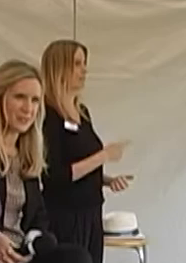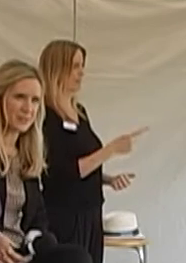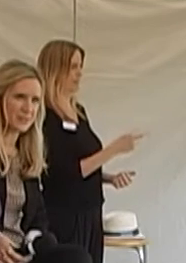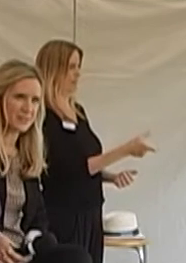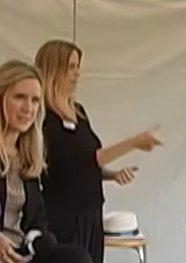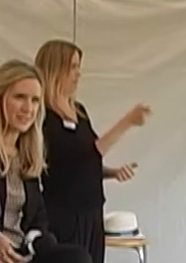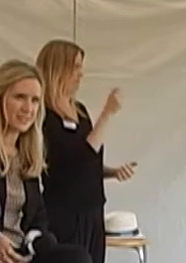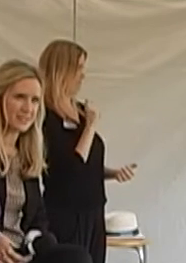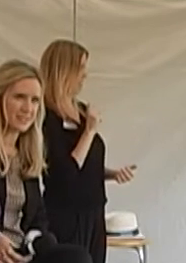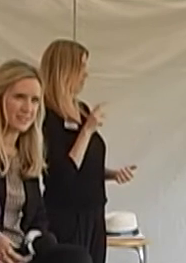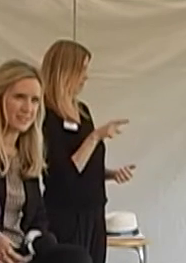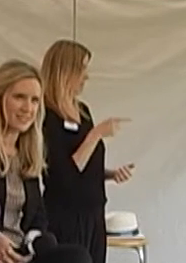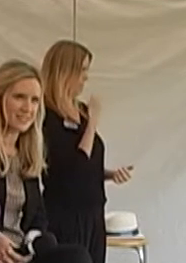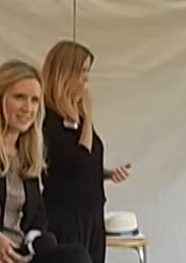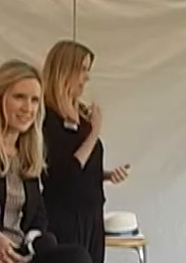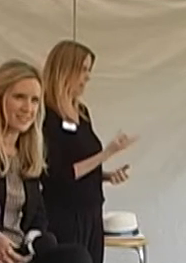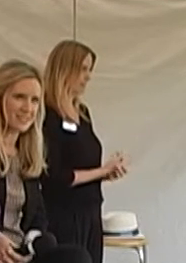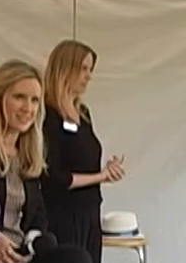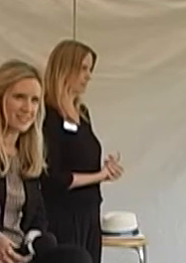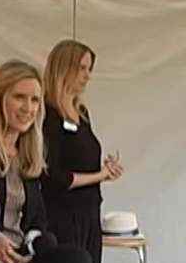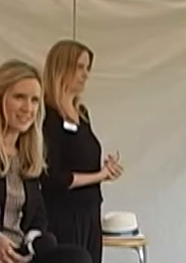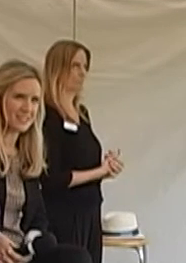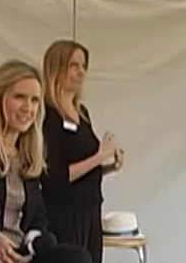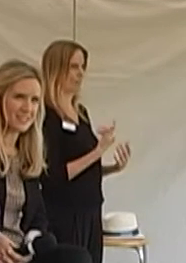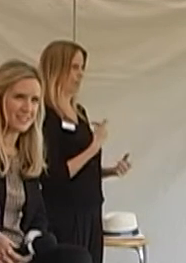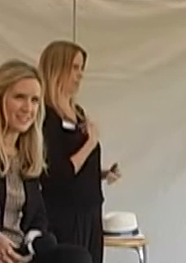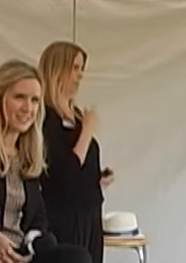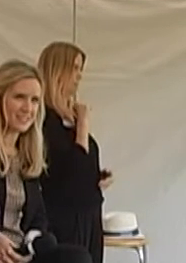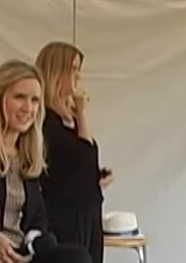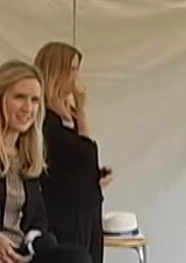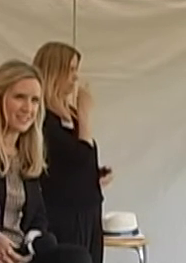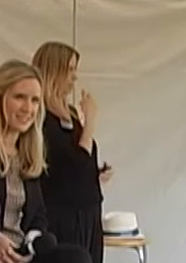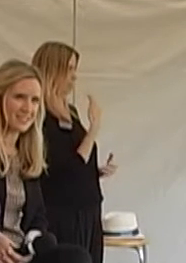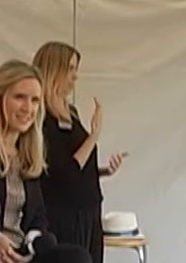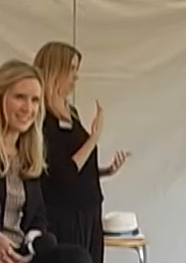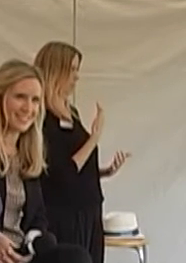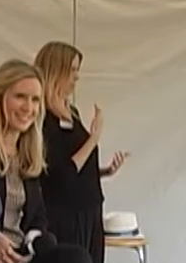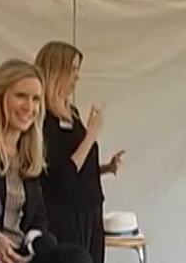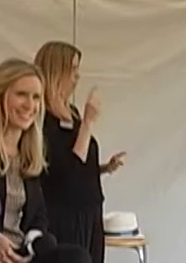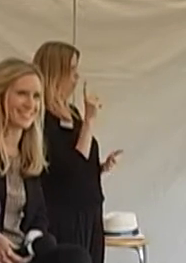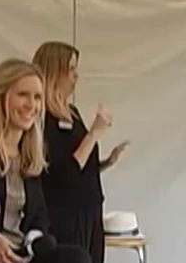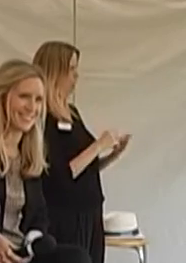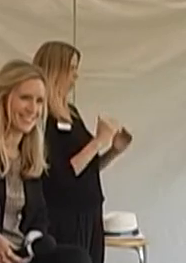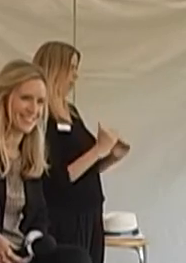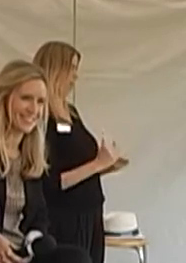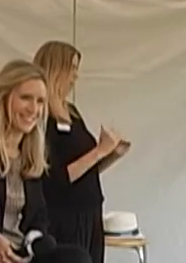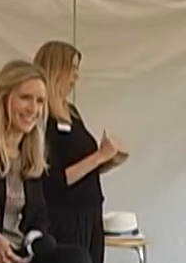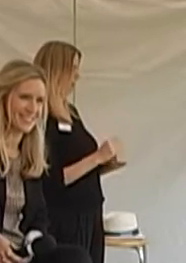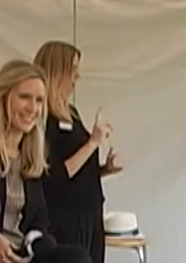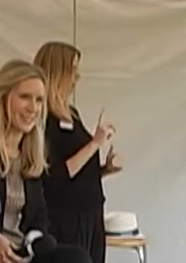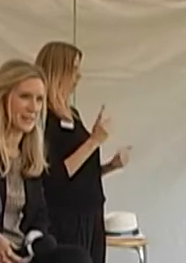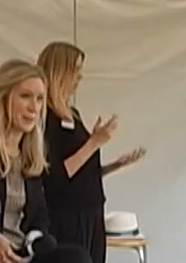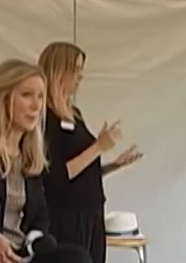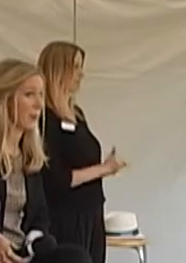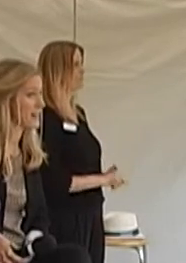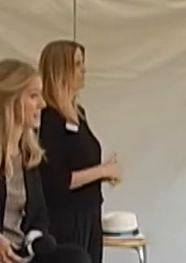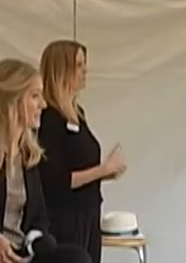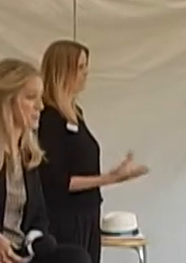was like, well, I just guess we have really low expectations.